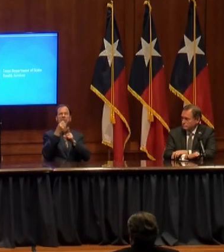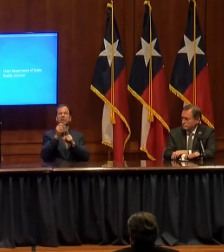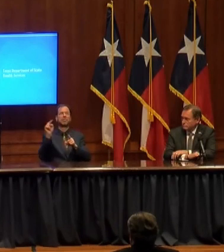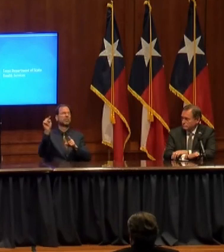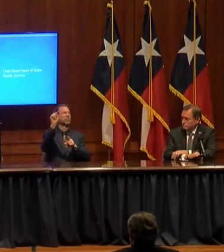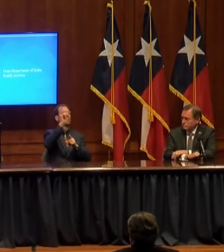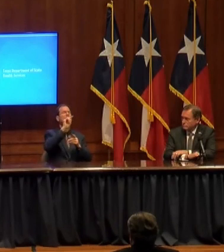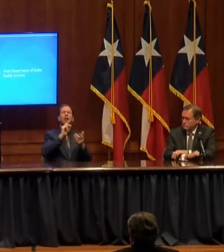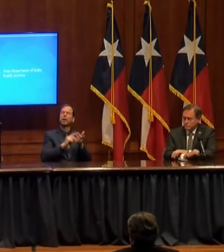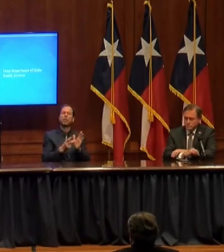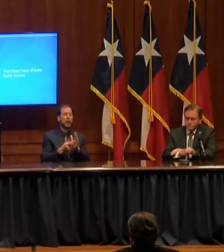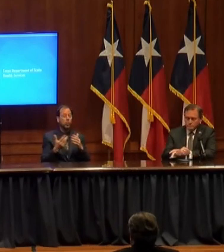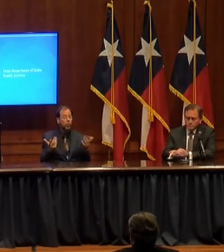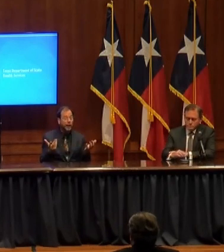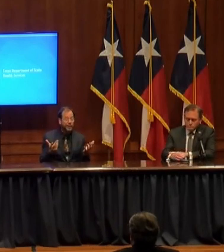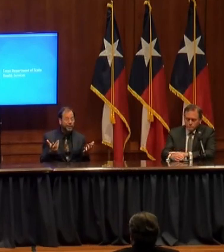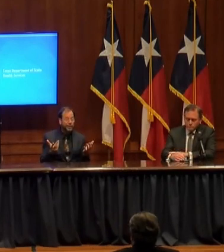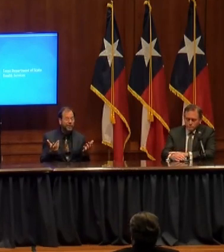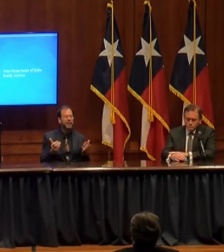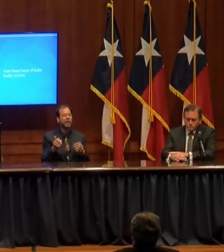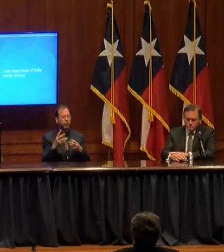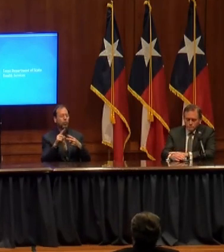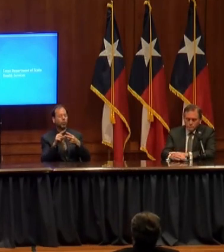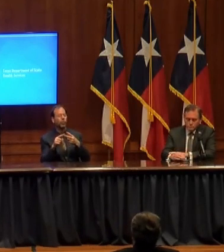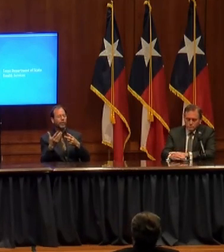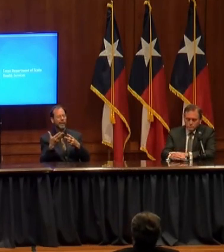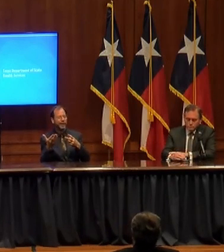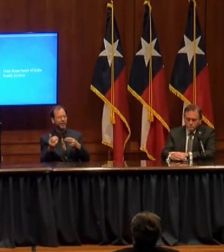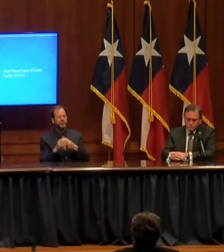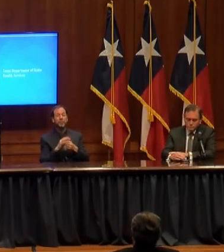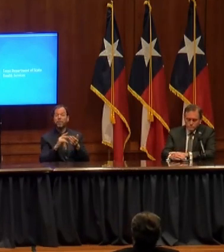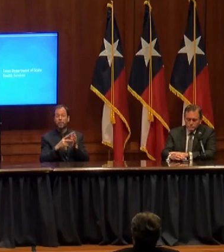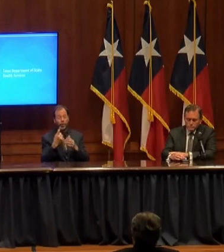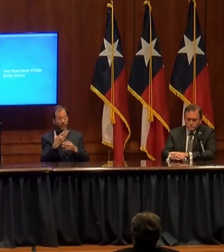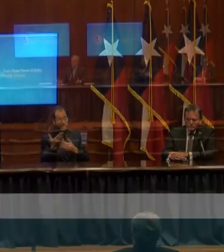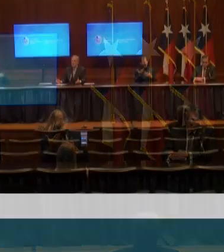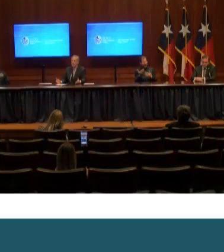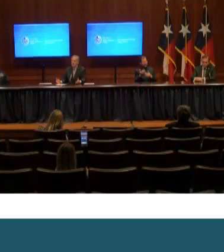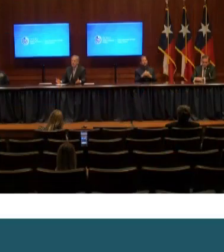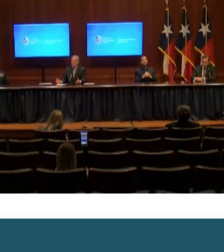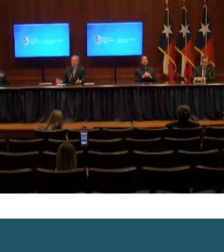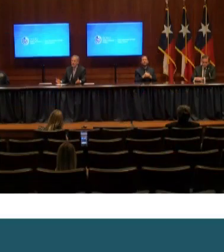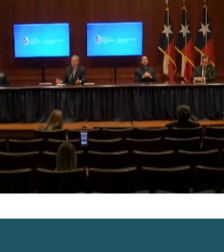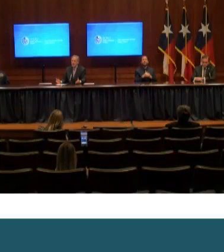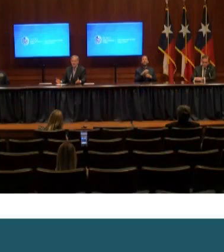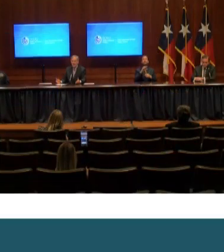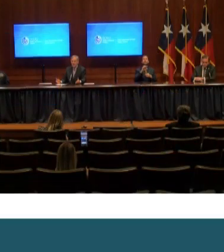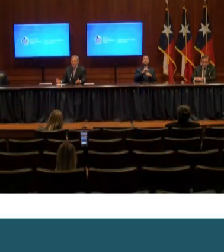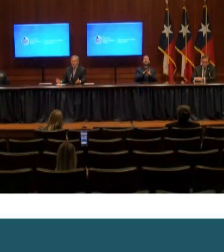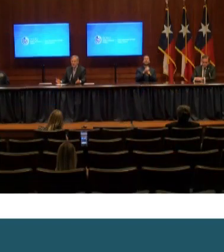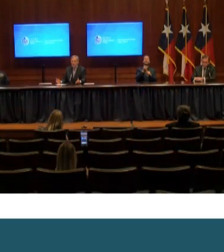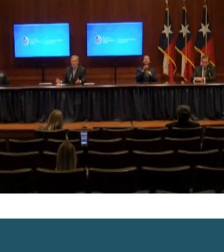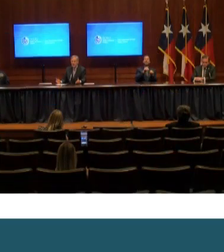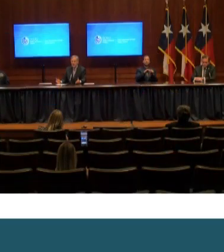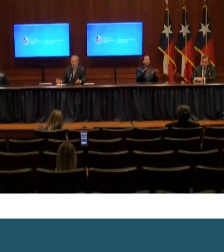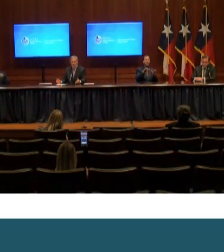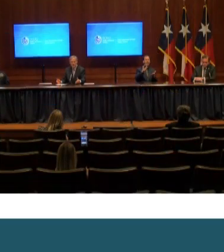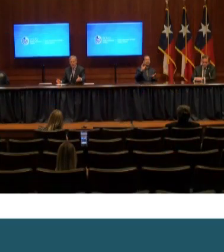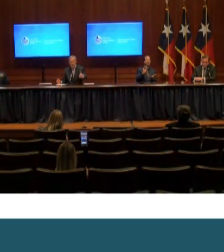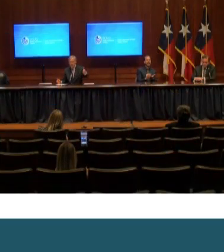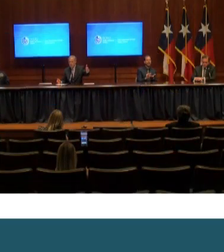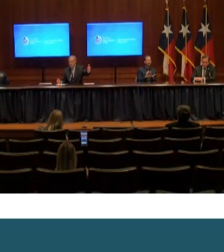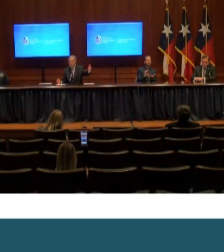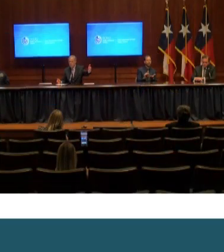it means that we're going to break away here from the governor right now and take you over to Mayor Turner for his daily